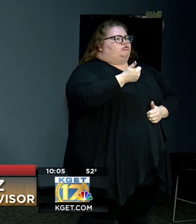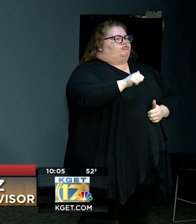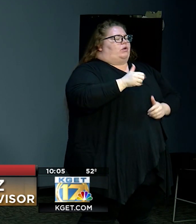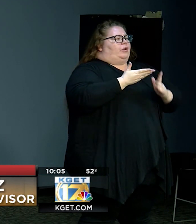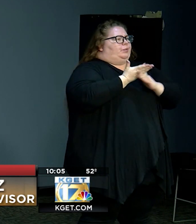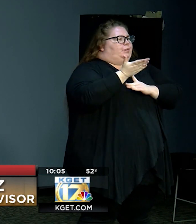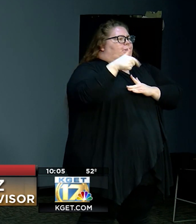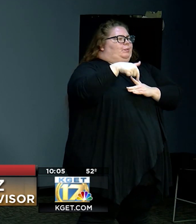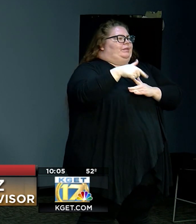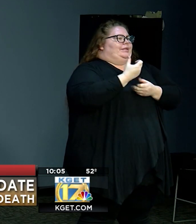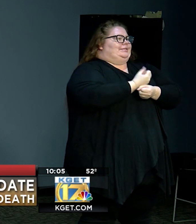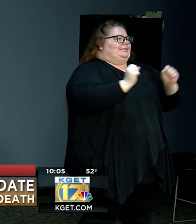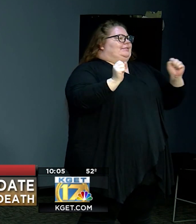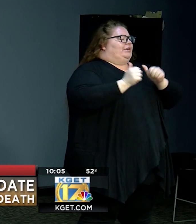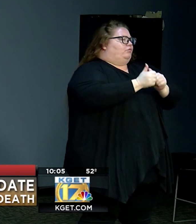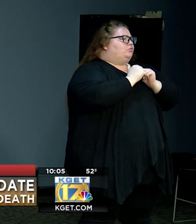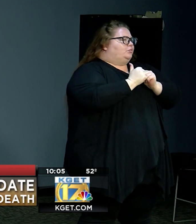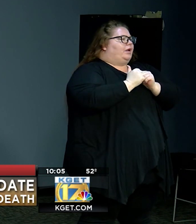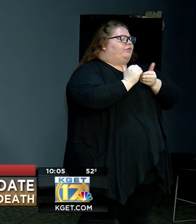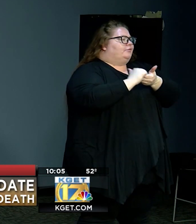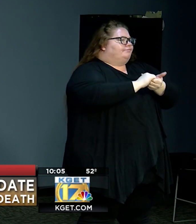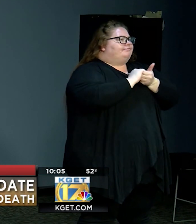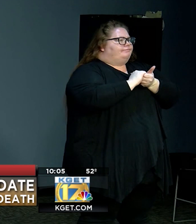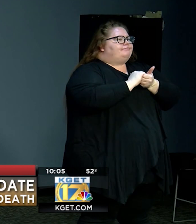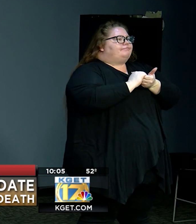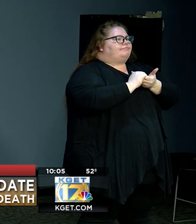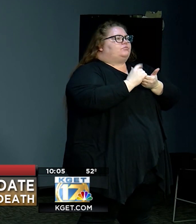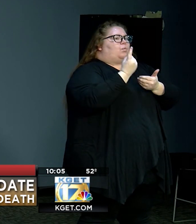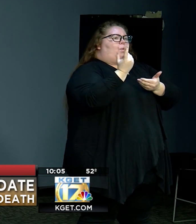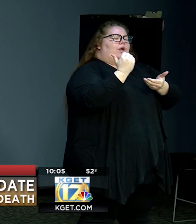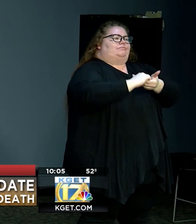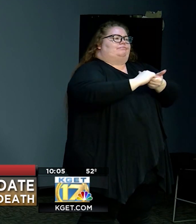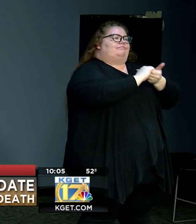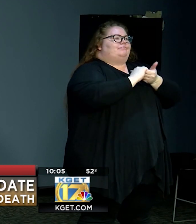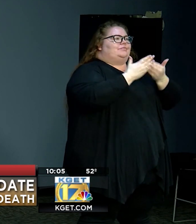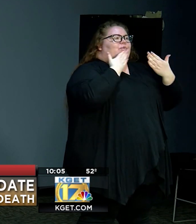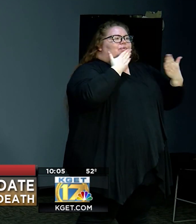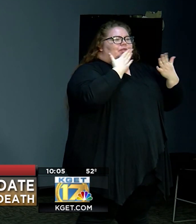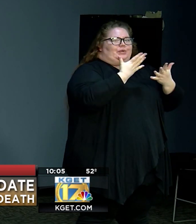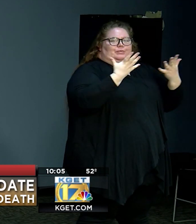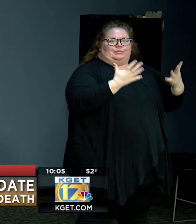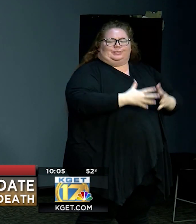quicker and safer together, certainly when we're united. Thank you so much.